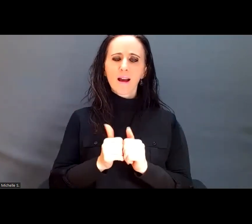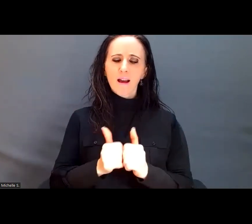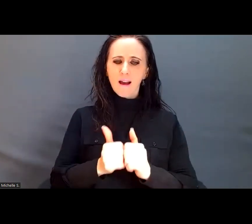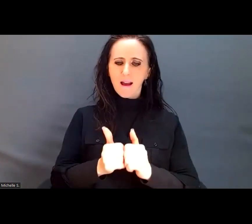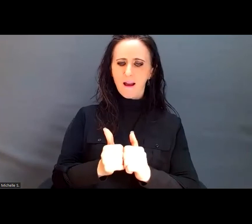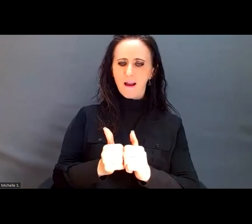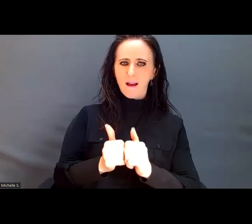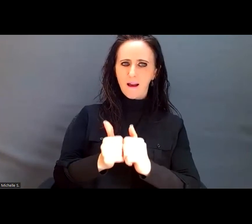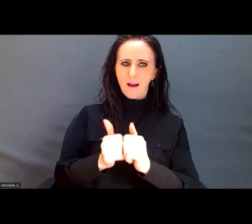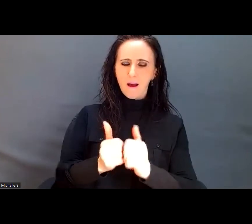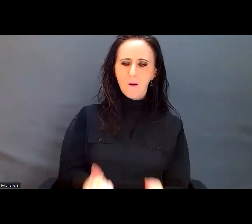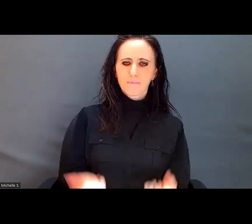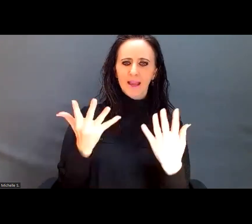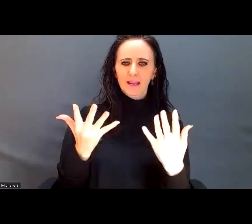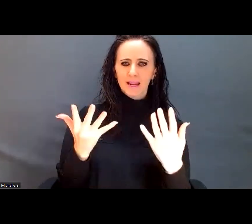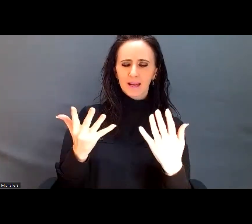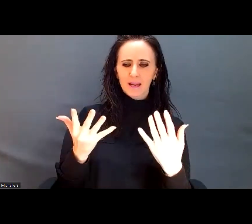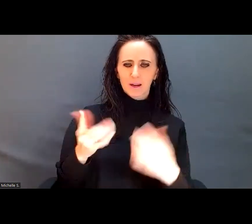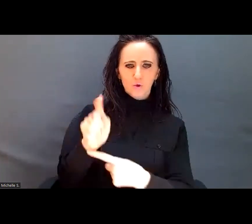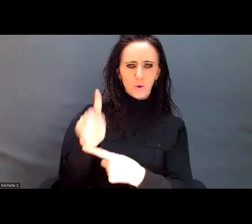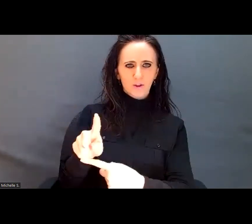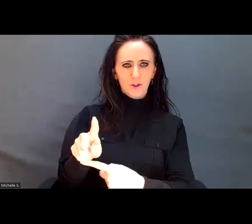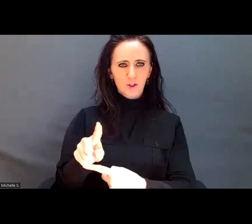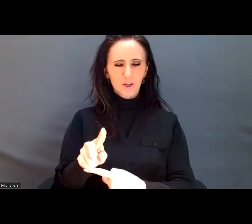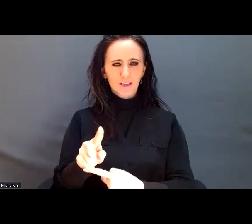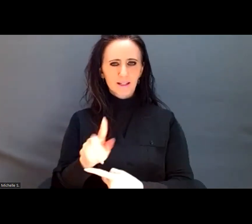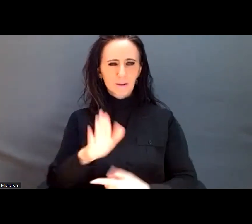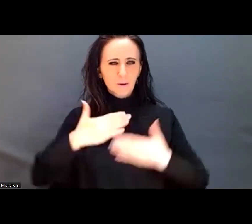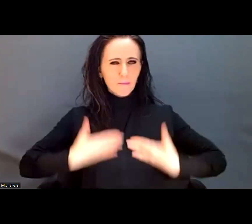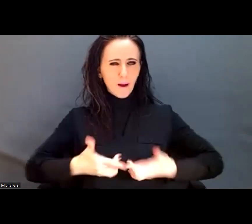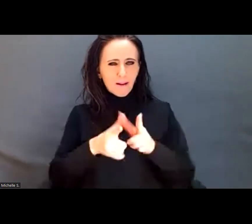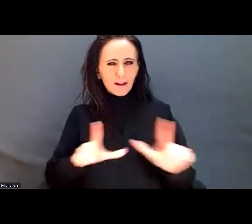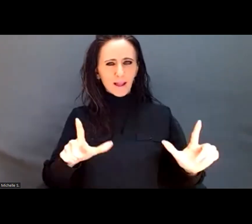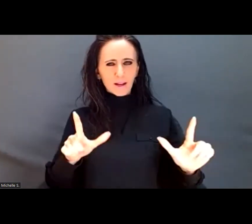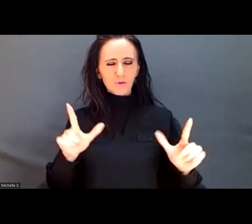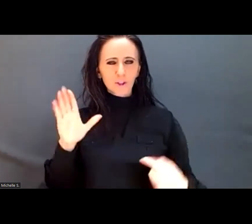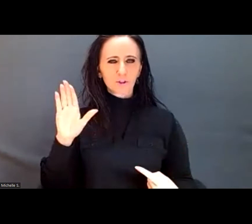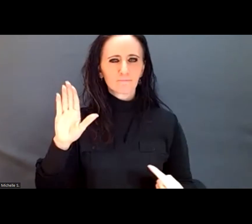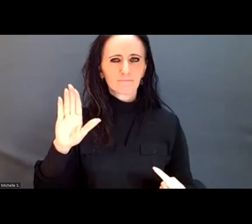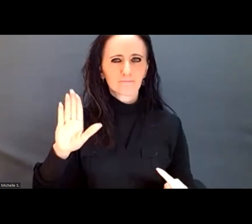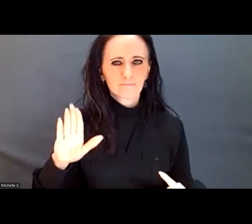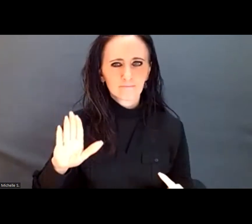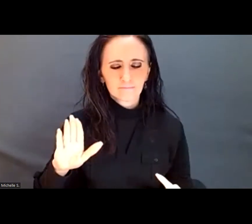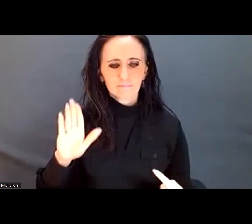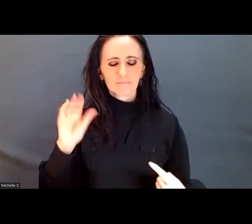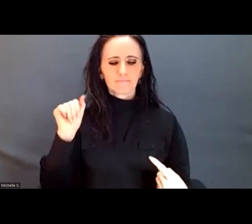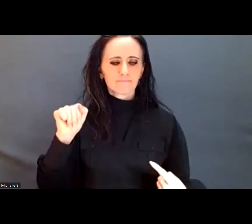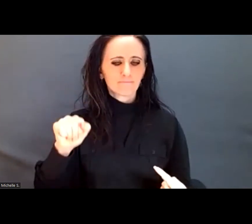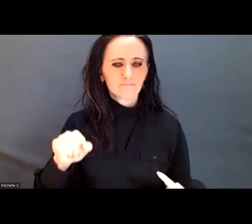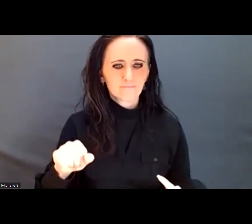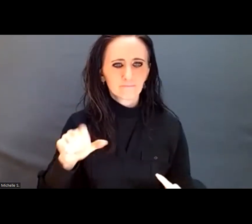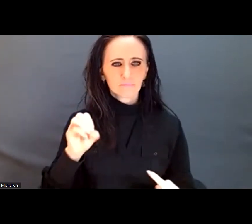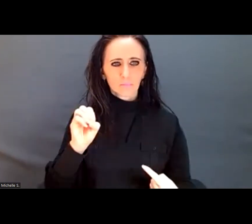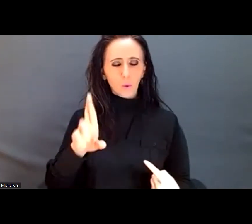people. Hand up when you do this, leaning into the screen, backing away from the screen.